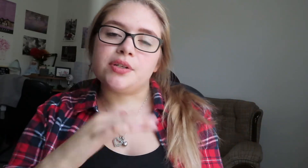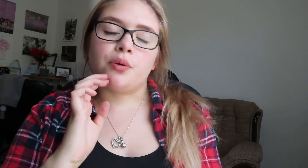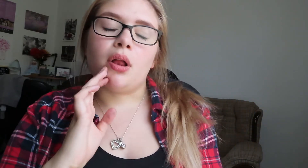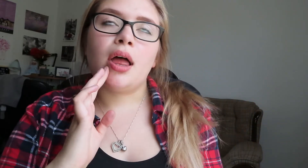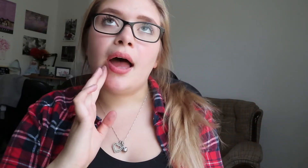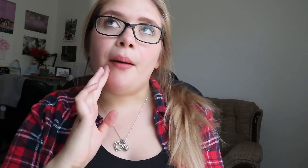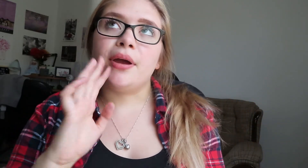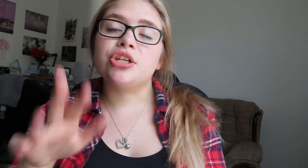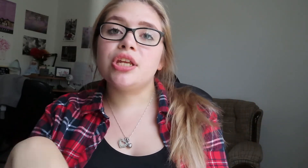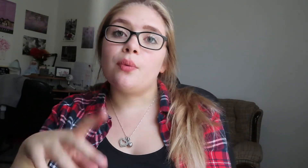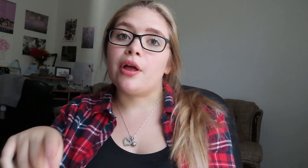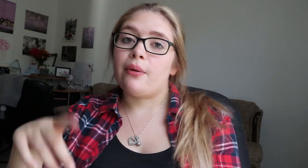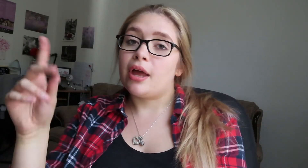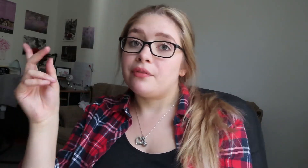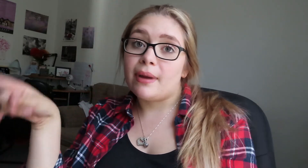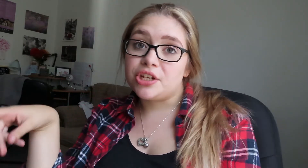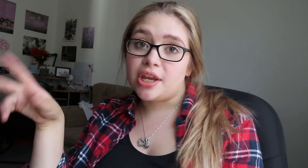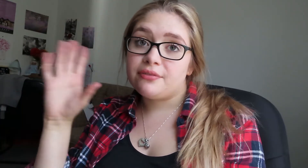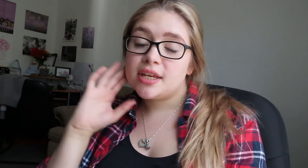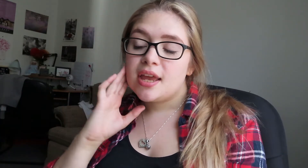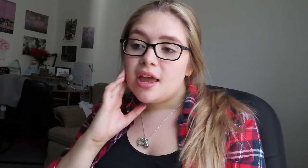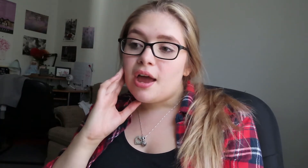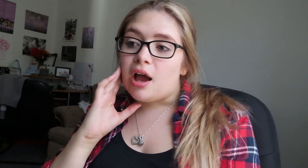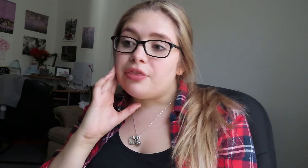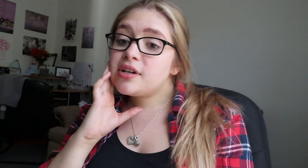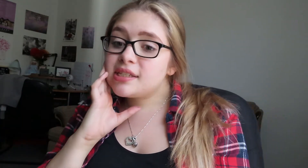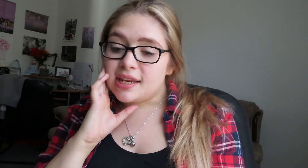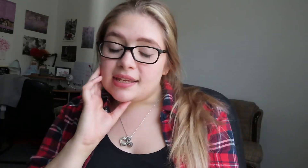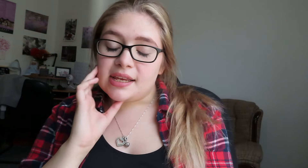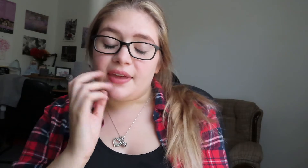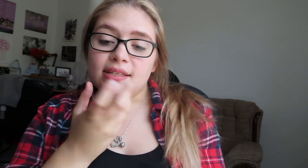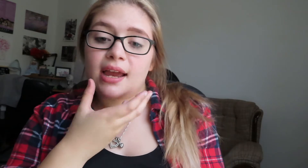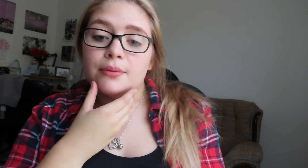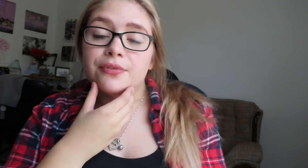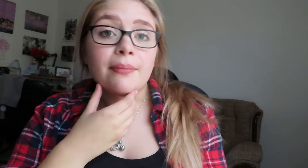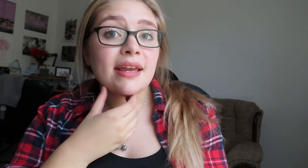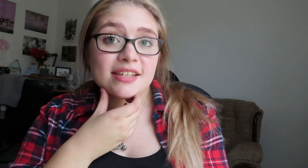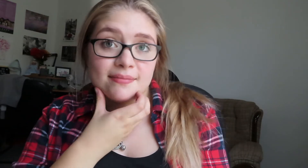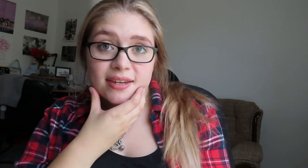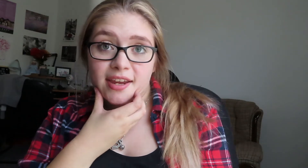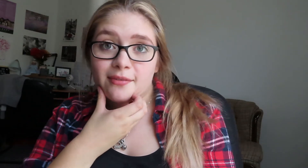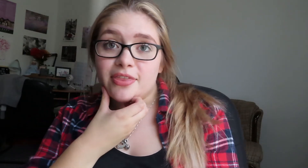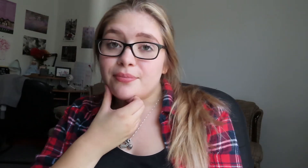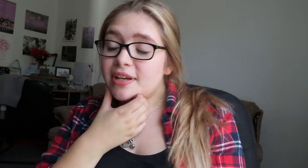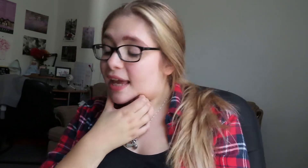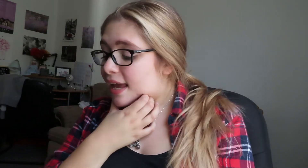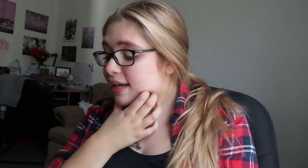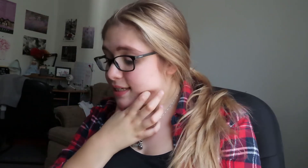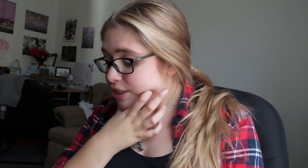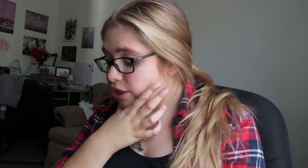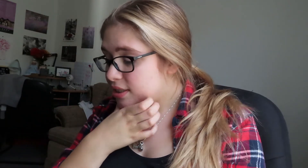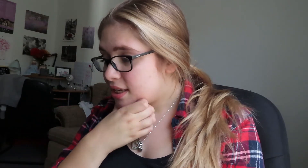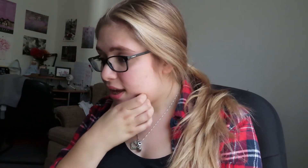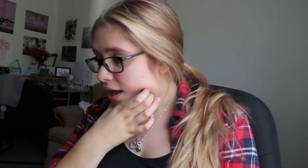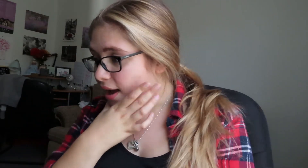preschool um but she will go and cover my shift on thursdays at that time for my team meeting with the pre-k teachers um